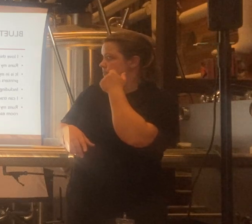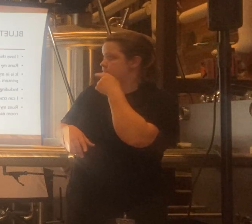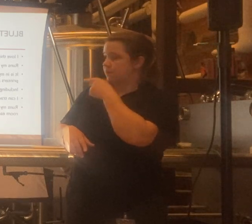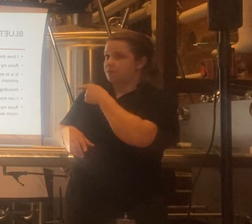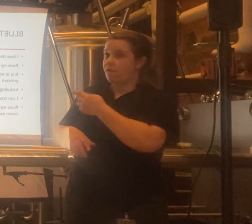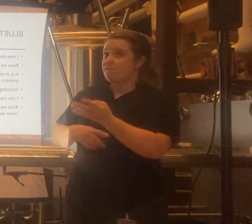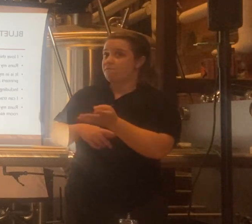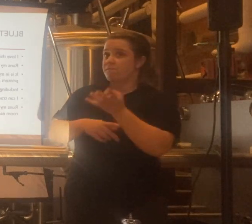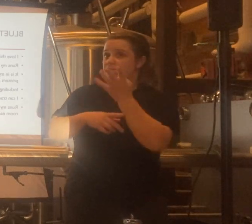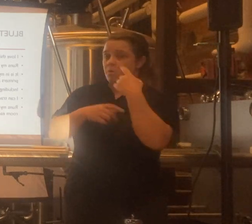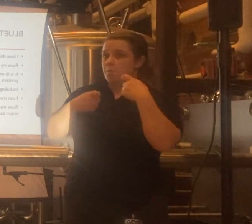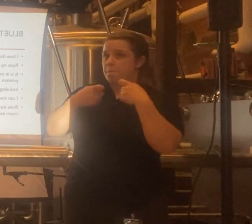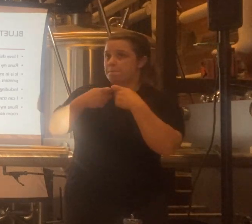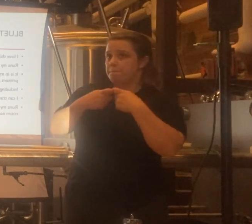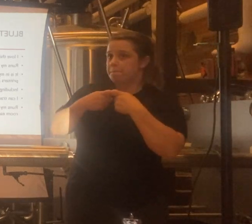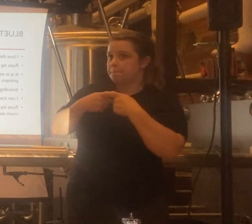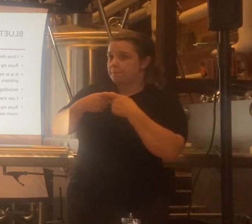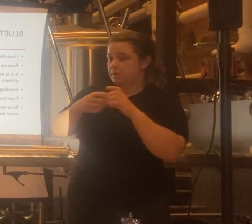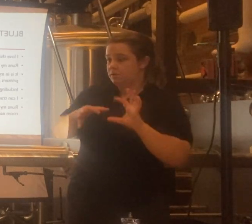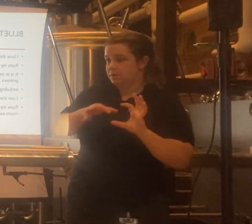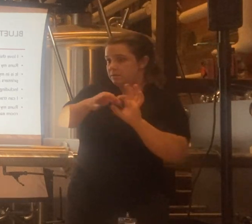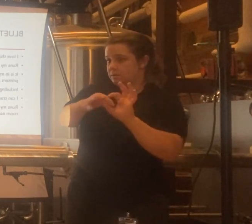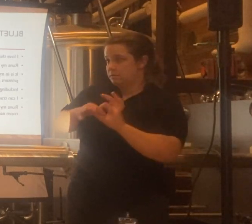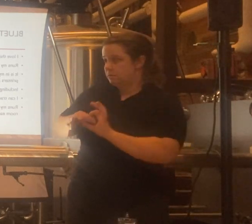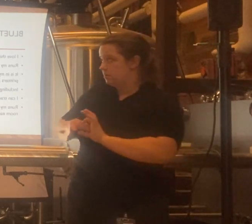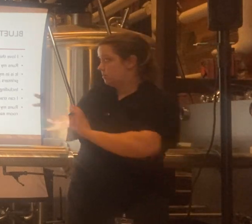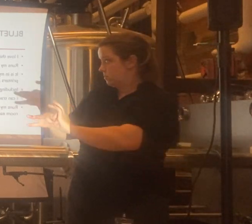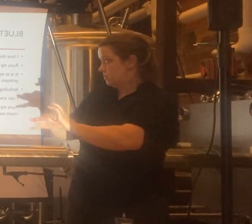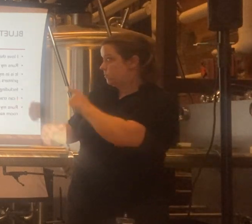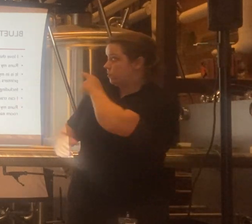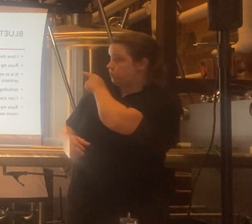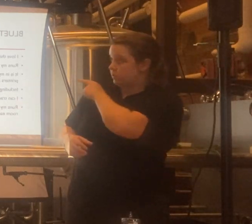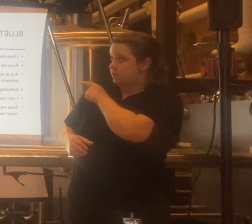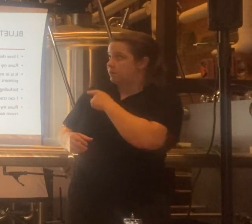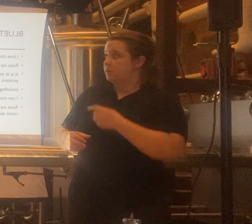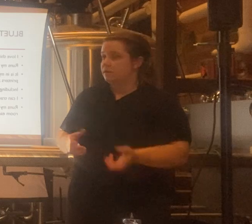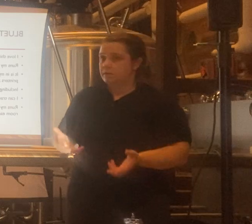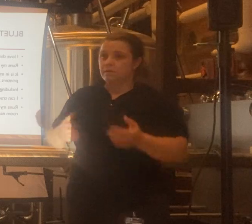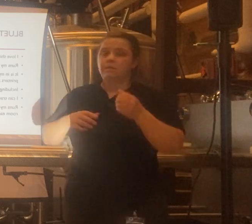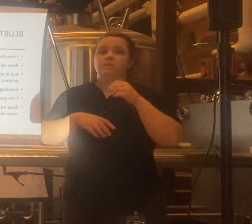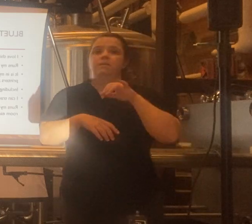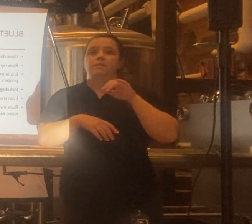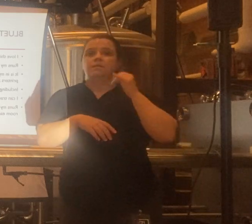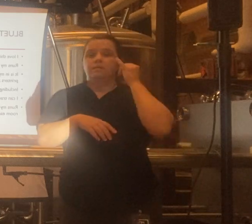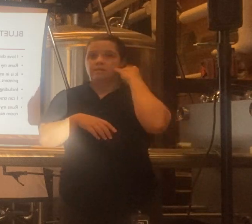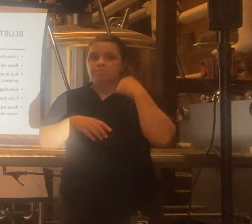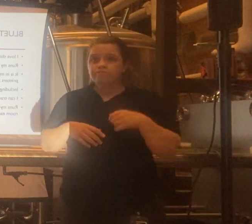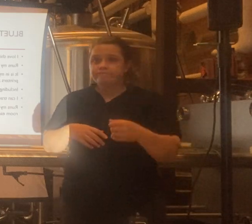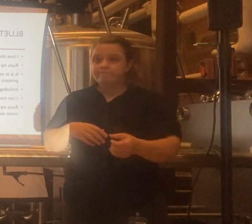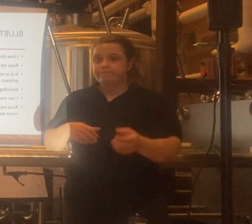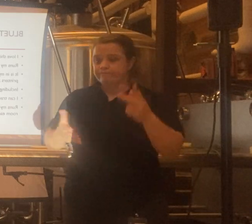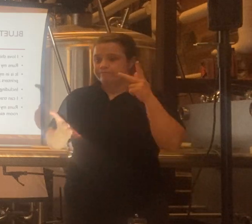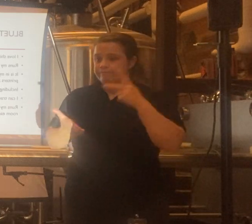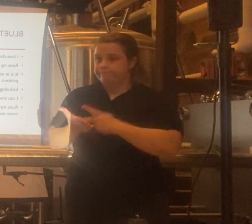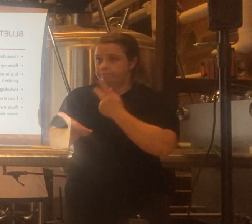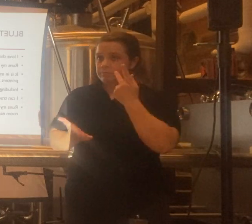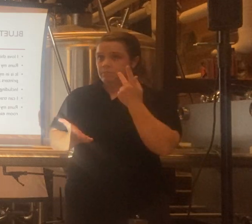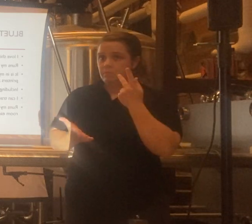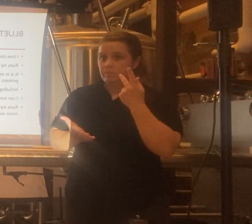this guy to get 12,000 watts. If you double this to get 220, 24,000 watts, you can run a small home, no